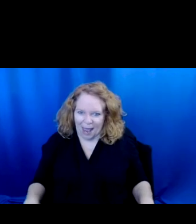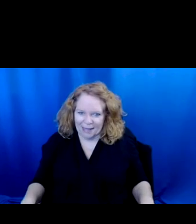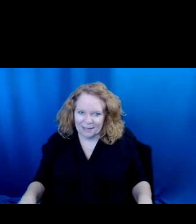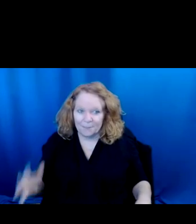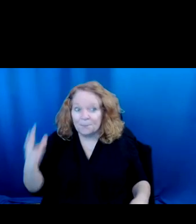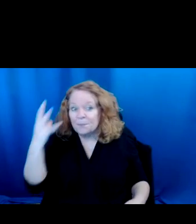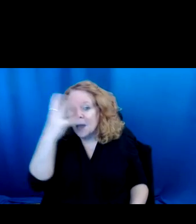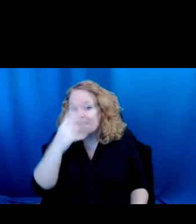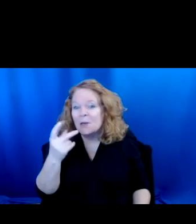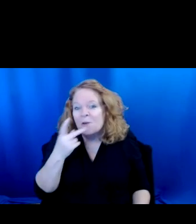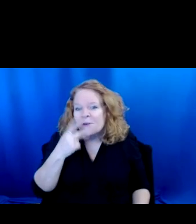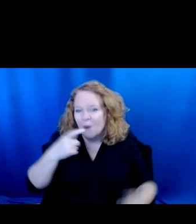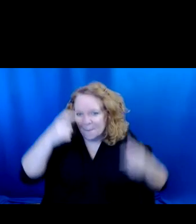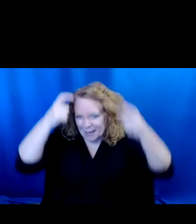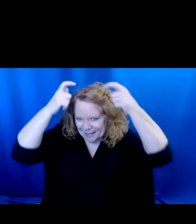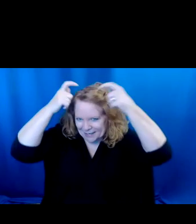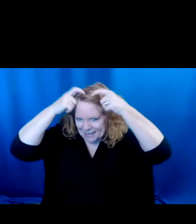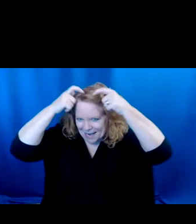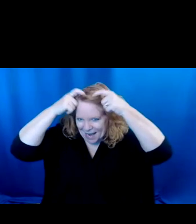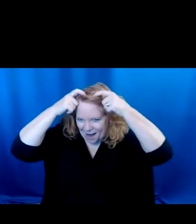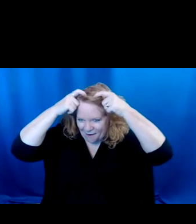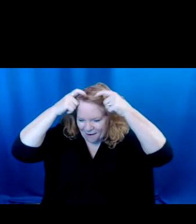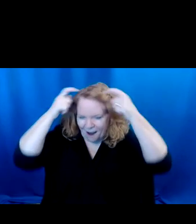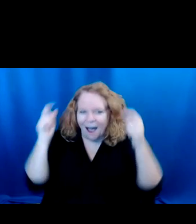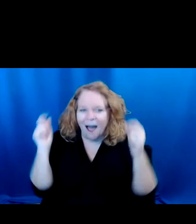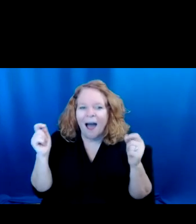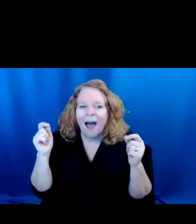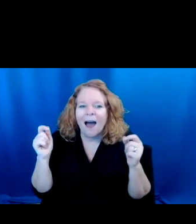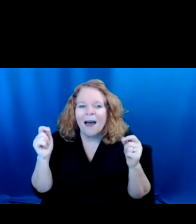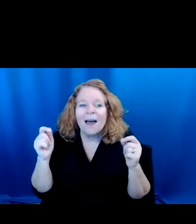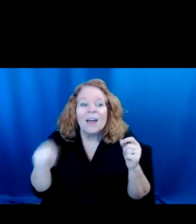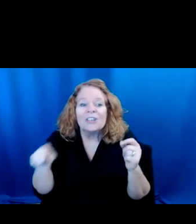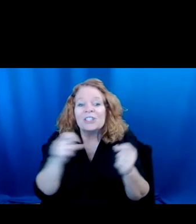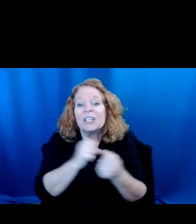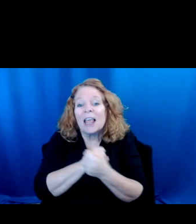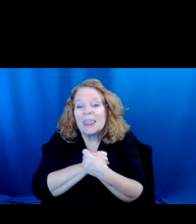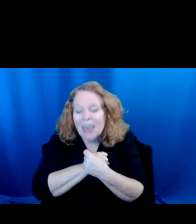pink tiara made of hearts. She loved